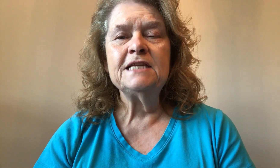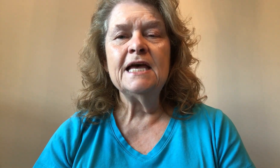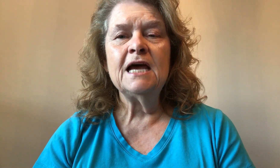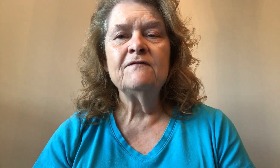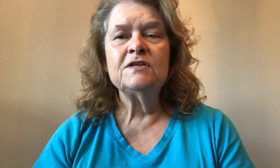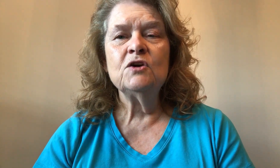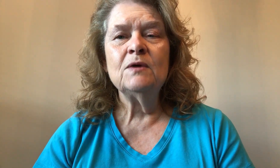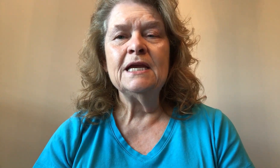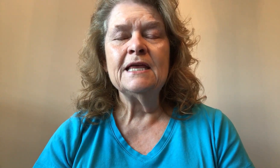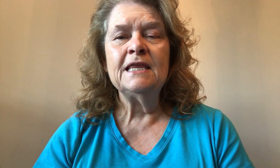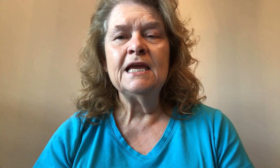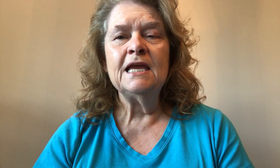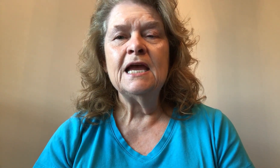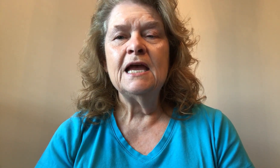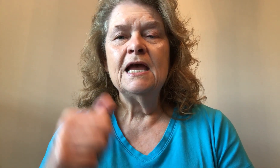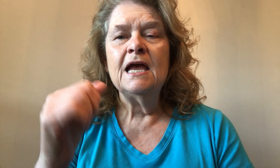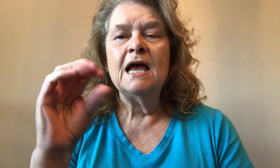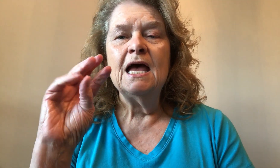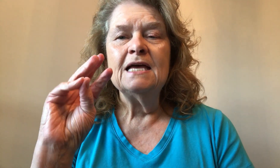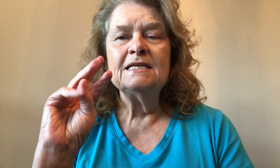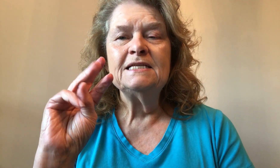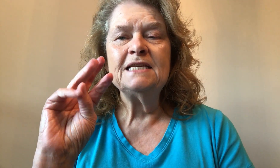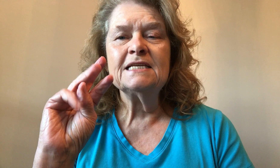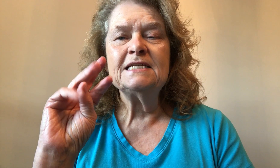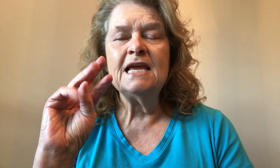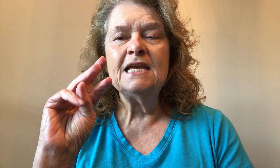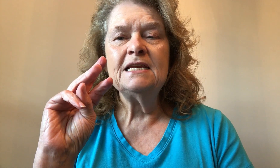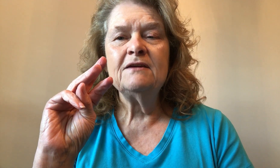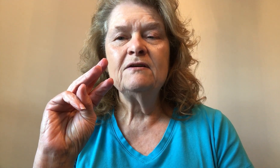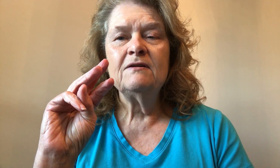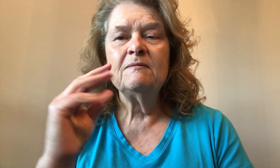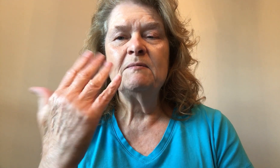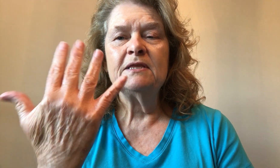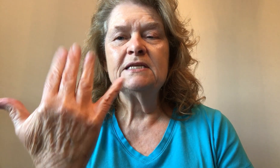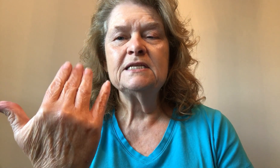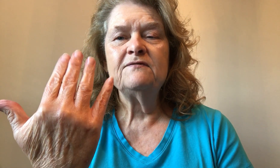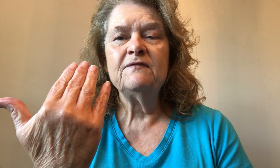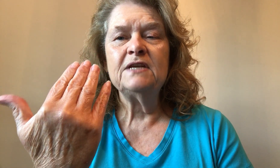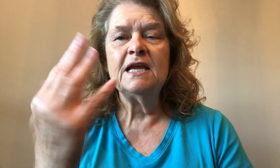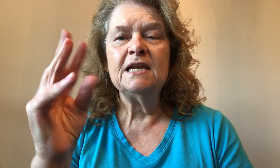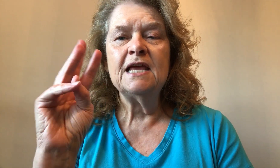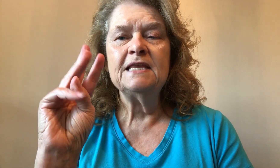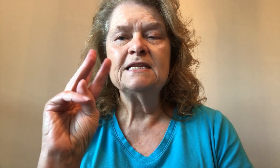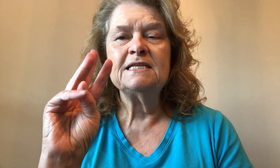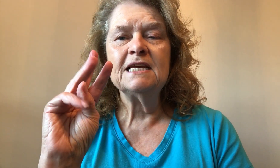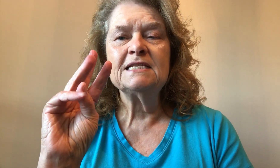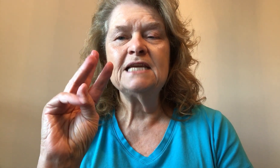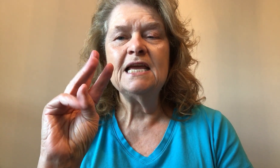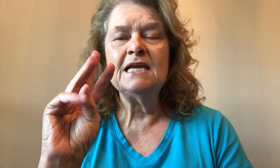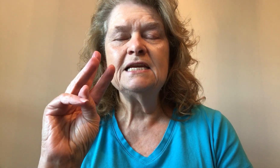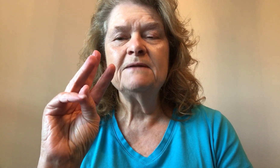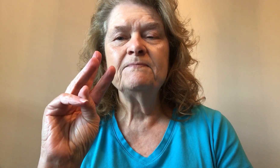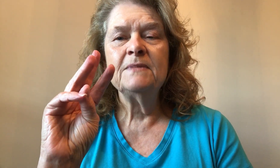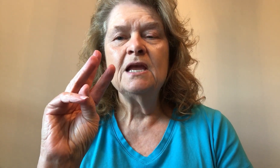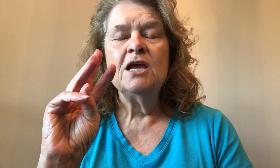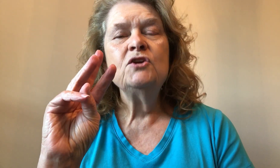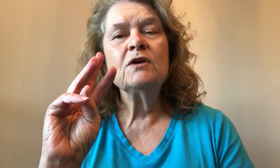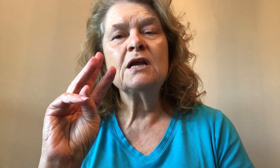Instead of doing the 16, remember this is 15, and then 16, you could